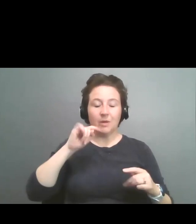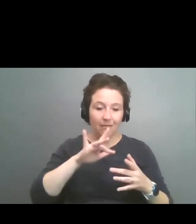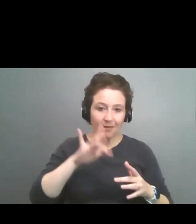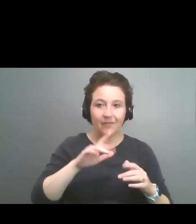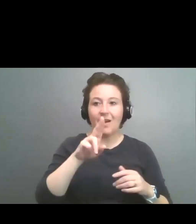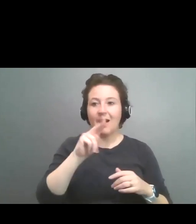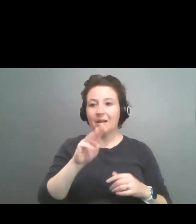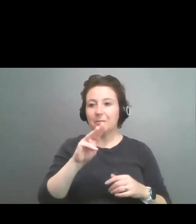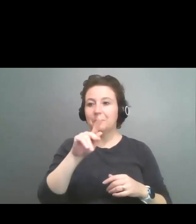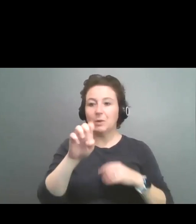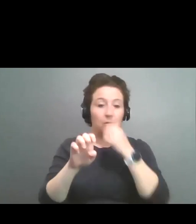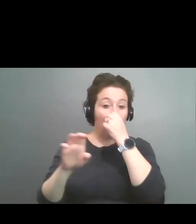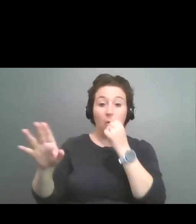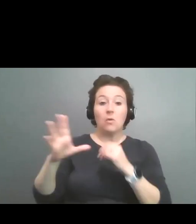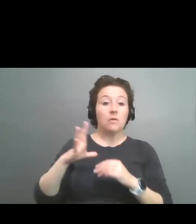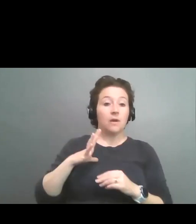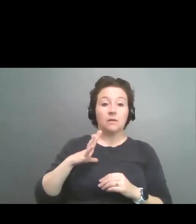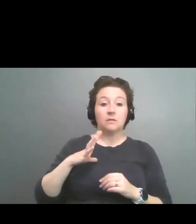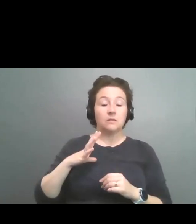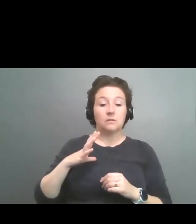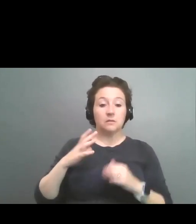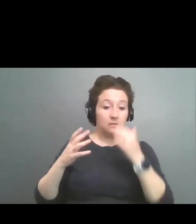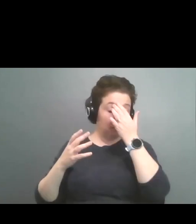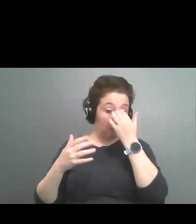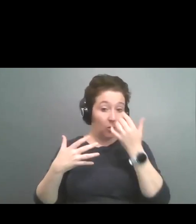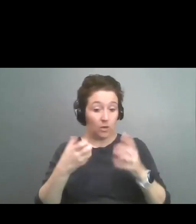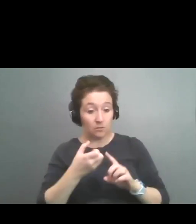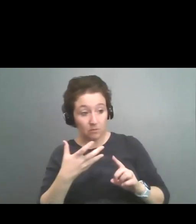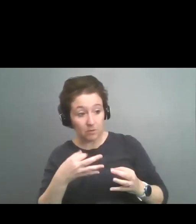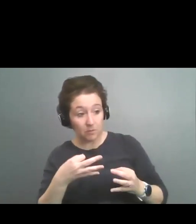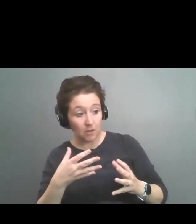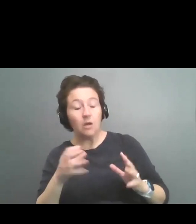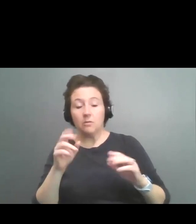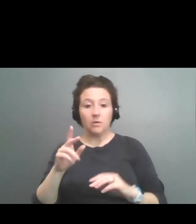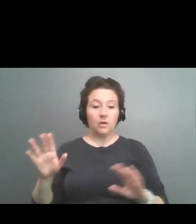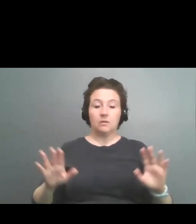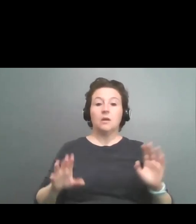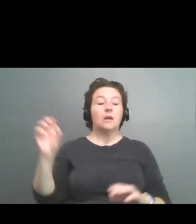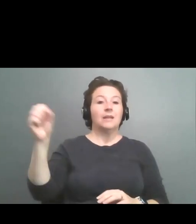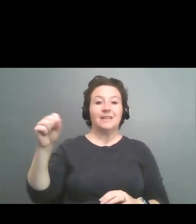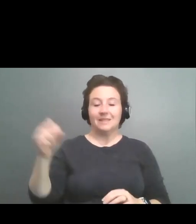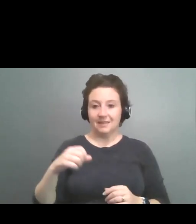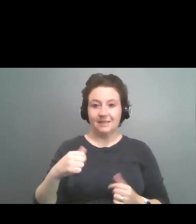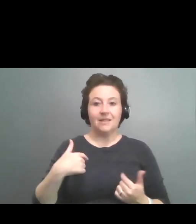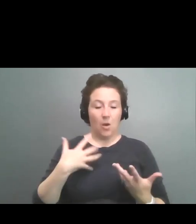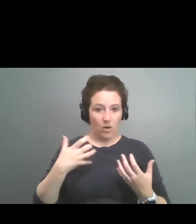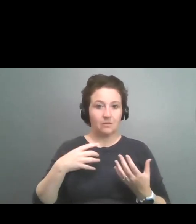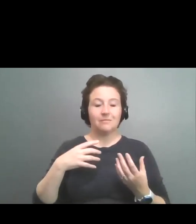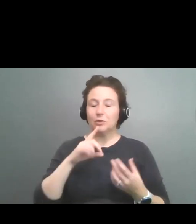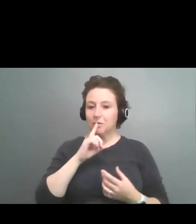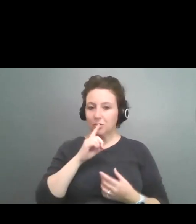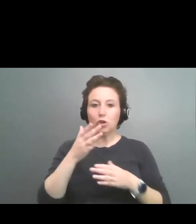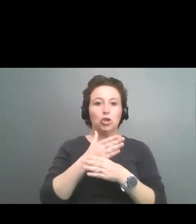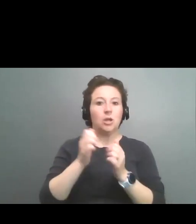No problem. Oh, you would Go like ahead, me and to if you'd like explain? Oh, okay. Okay, yeah, Thank you. I'd love to share this